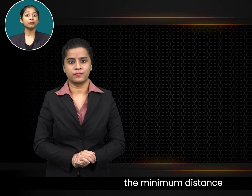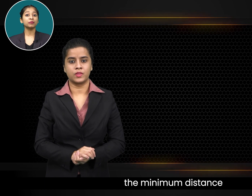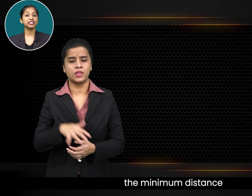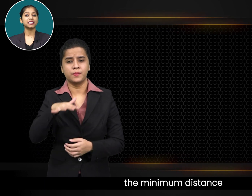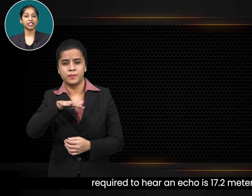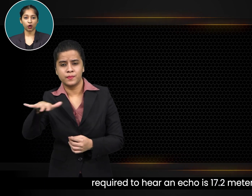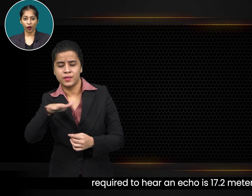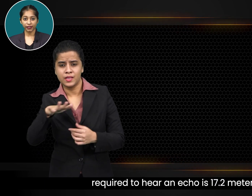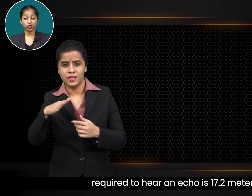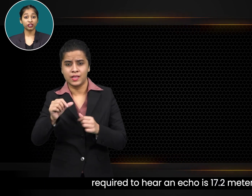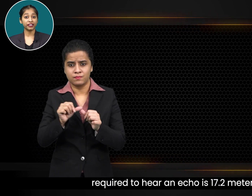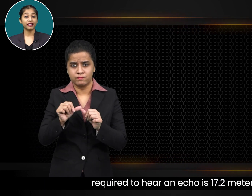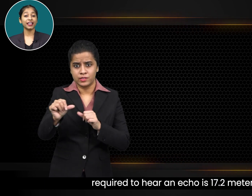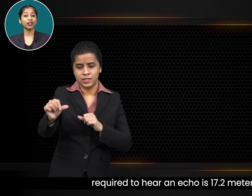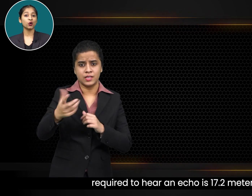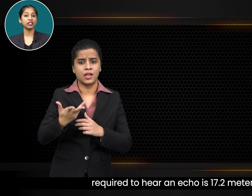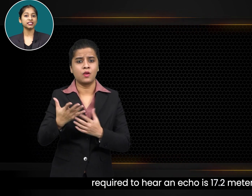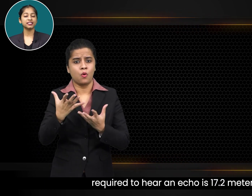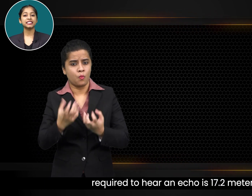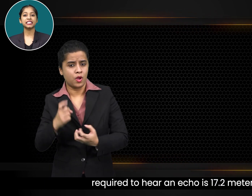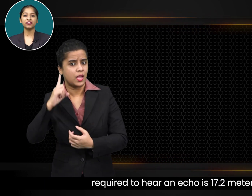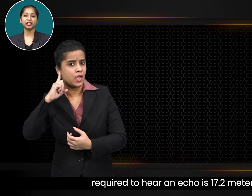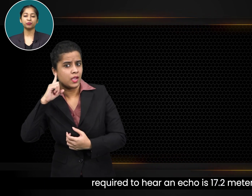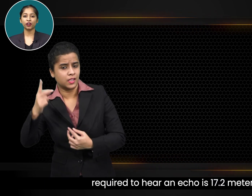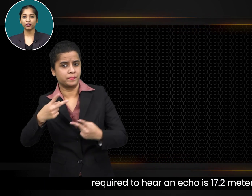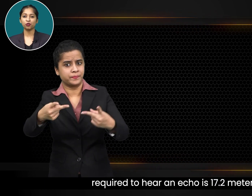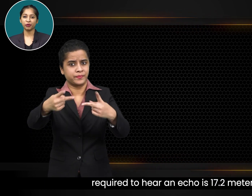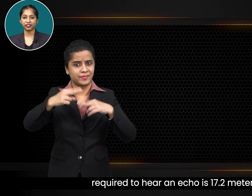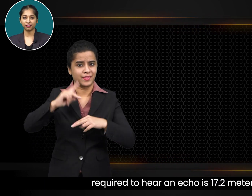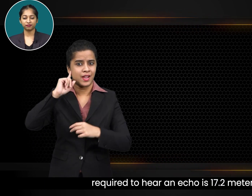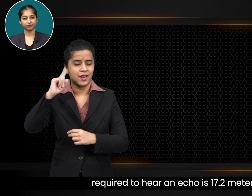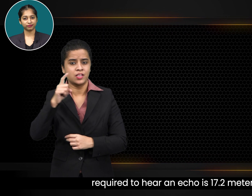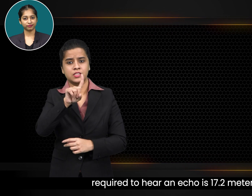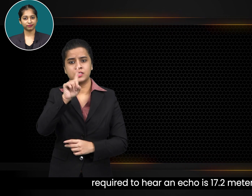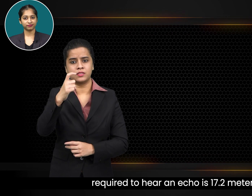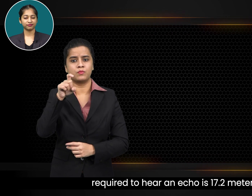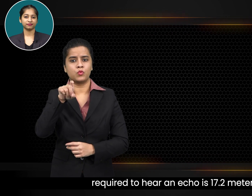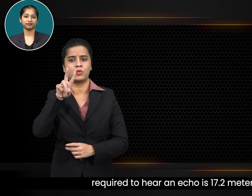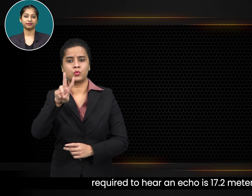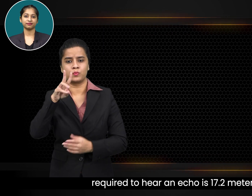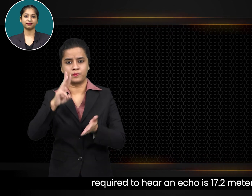the minimum distance required to hear an echo is 17.2 meter.